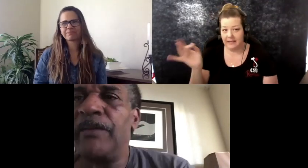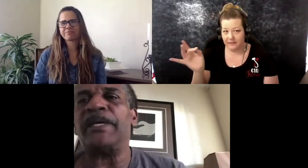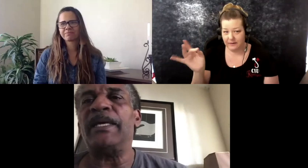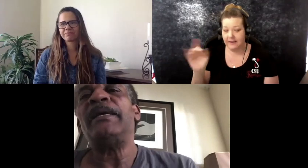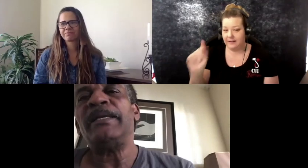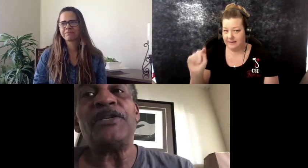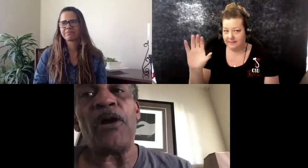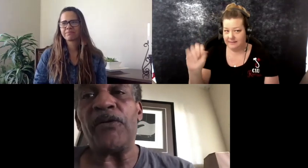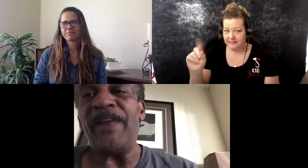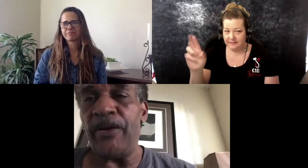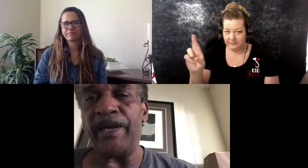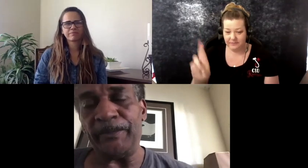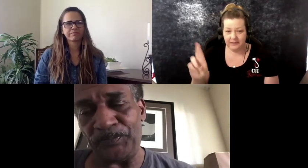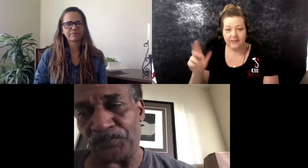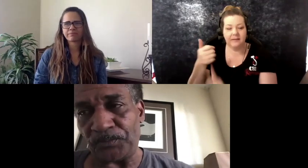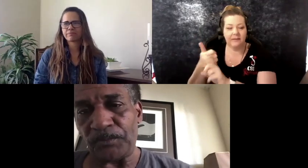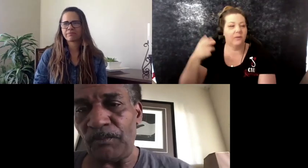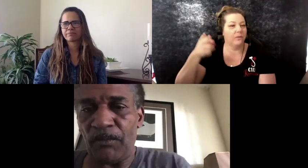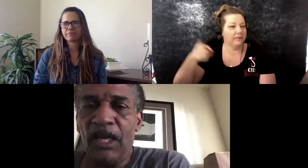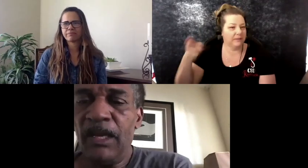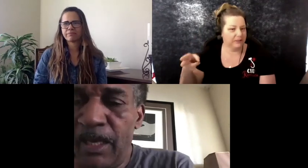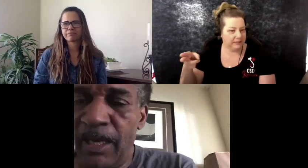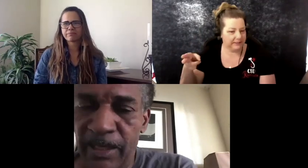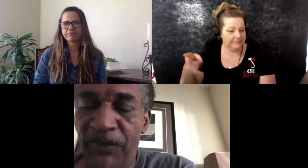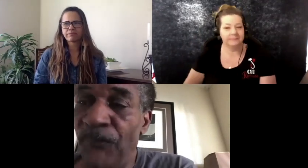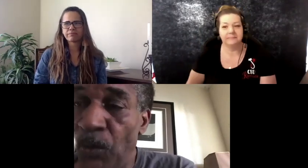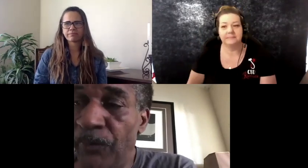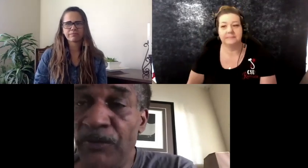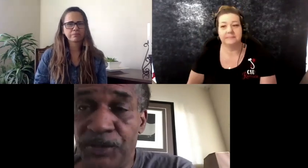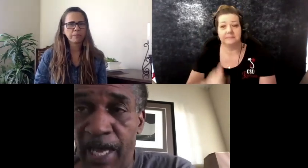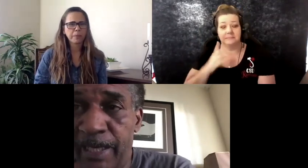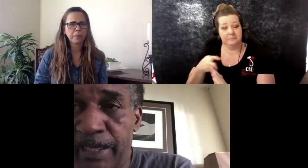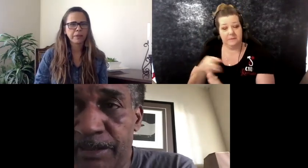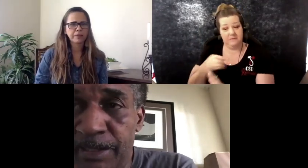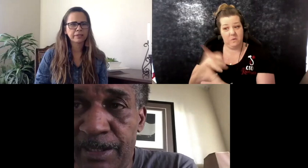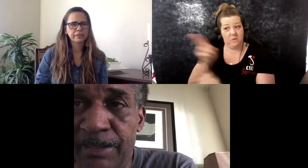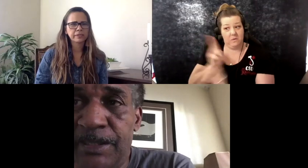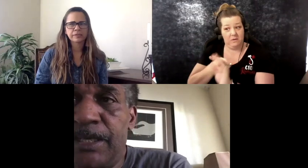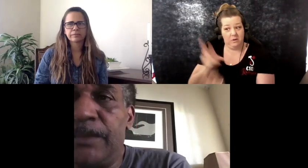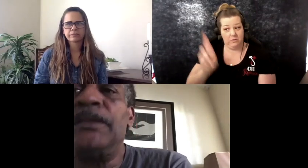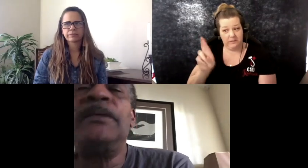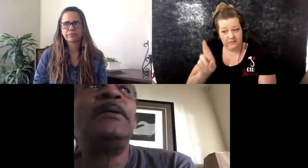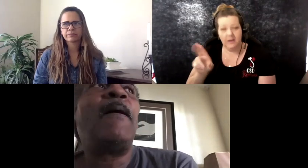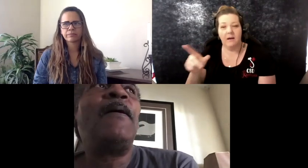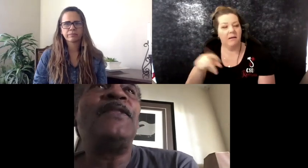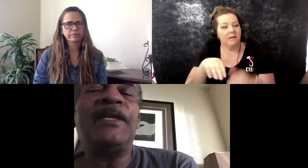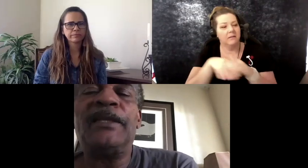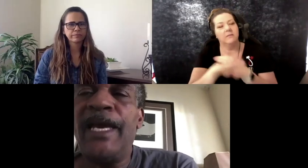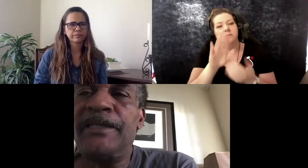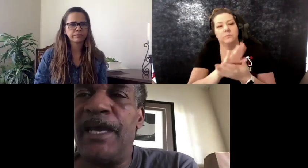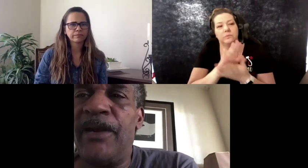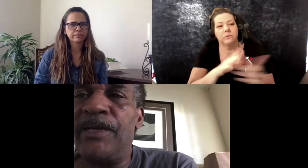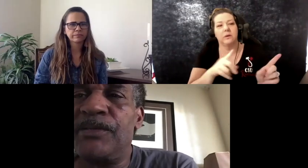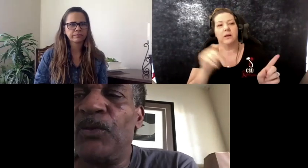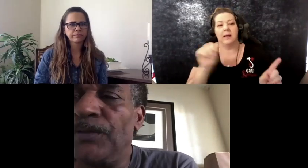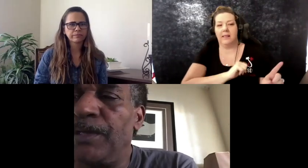CSDR. He's hard of hearing. And before Riverside, he attended the